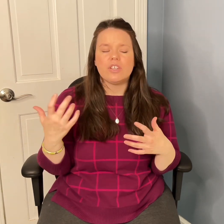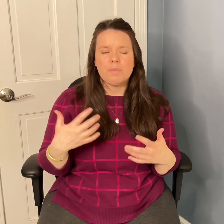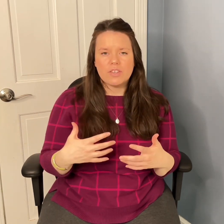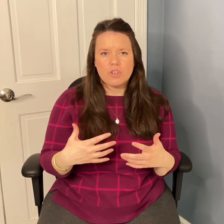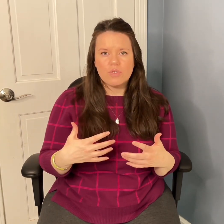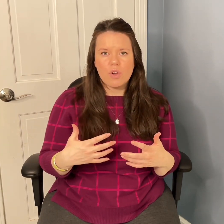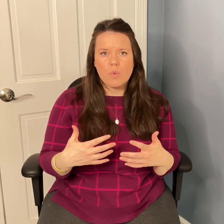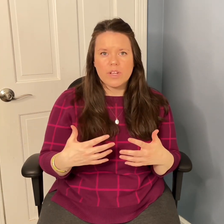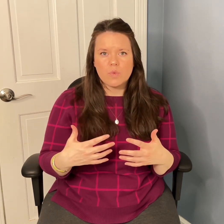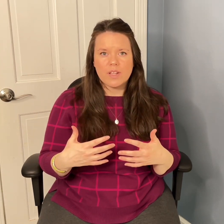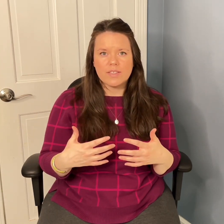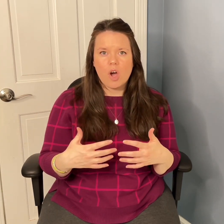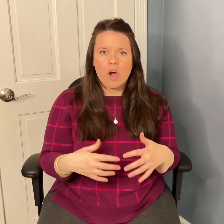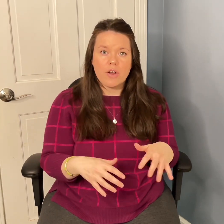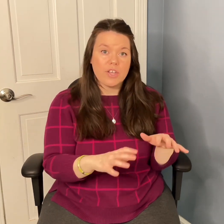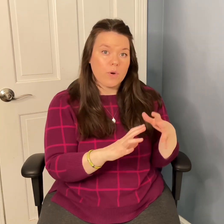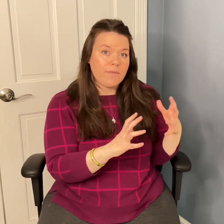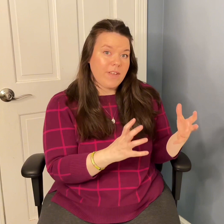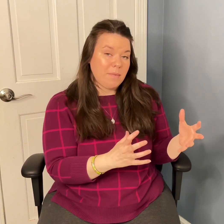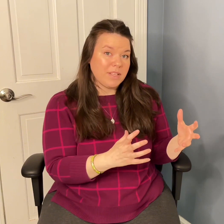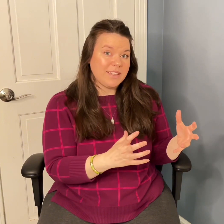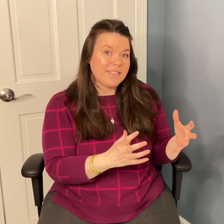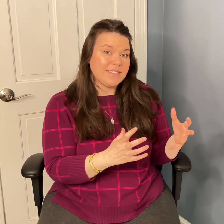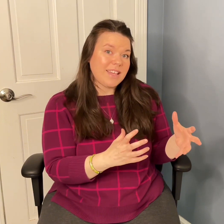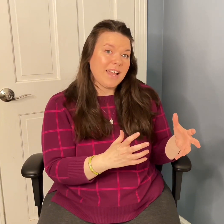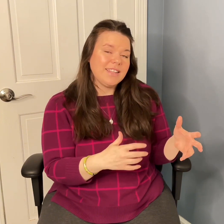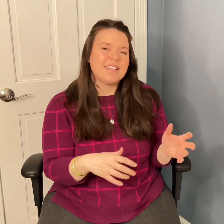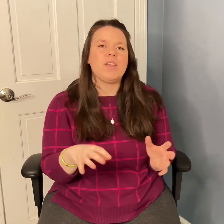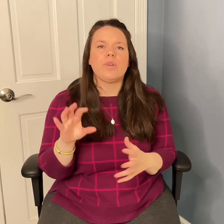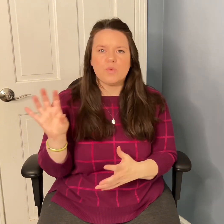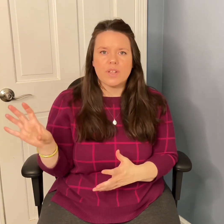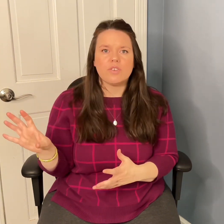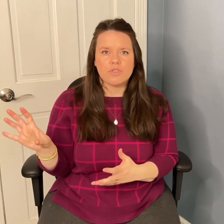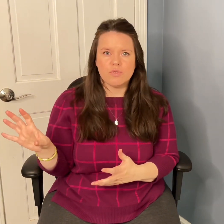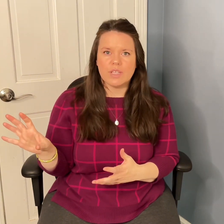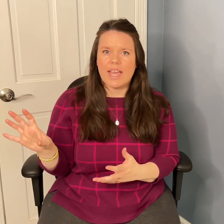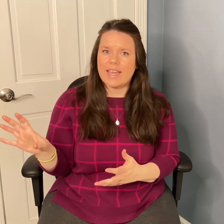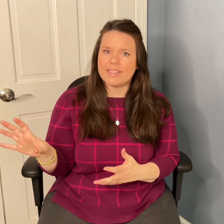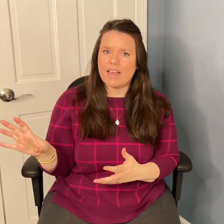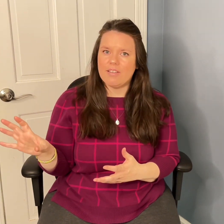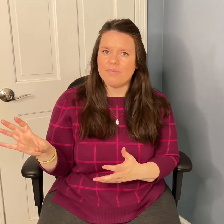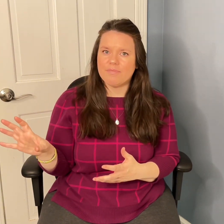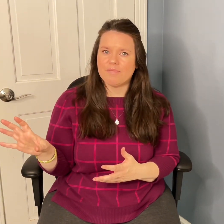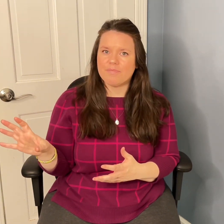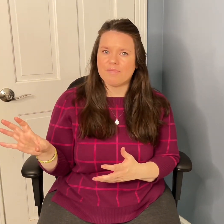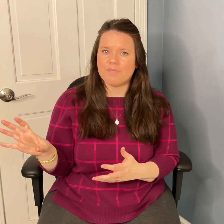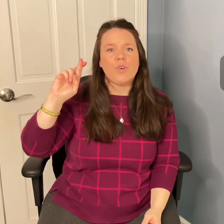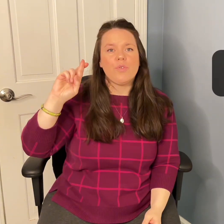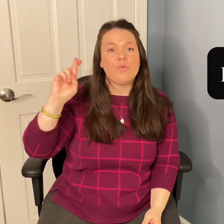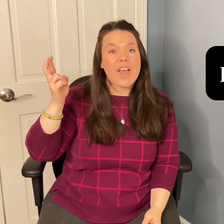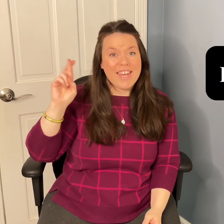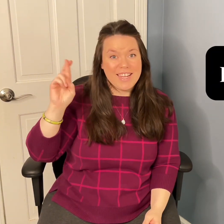make sure you know which ones are your family's signs and which ones are truly ASL. Ready.